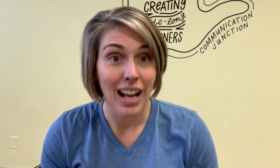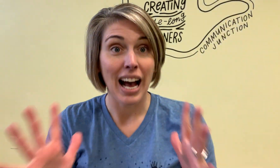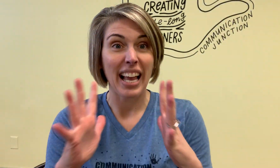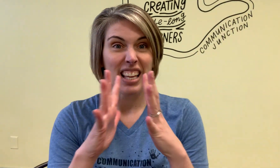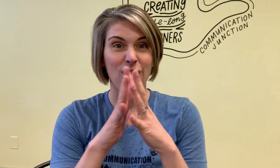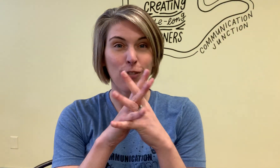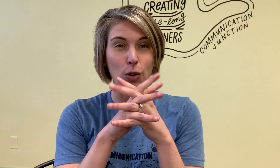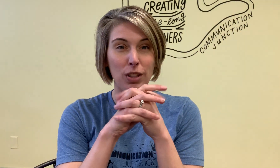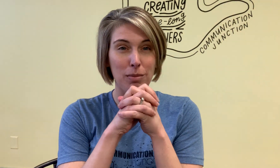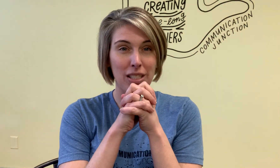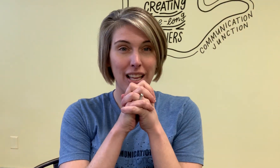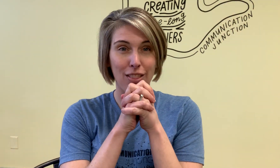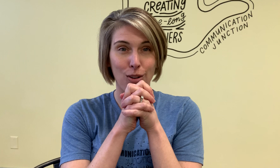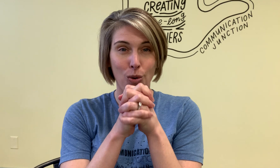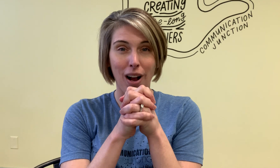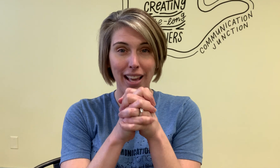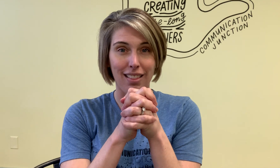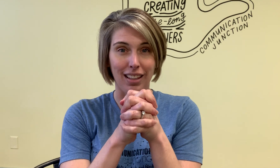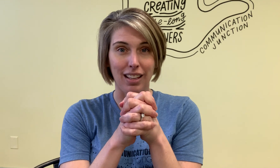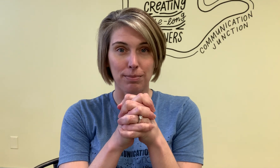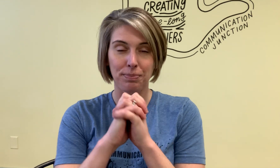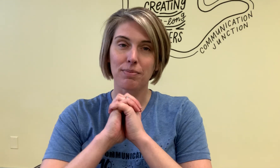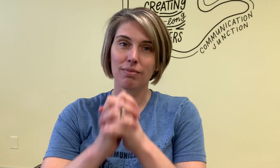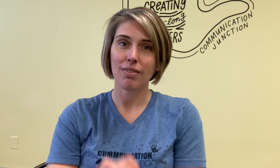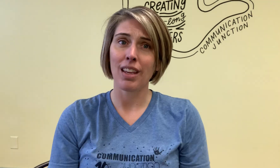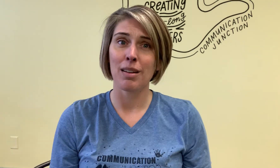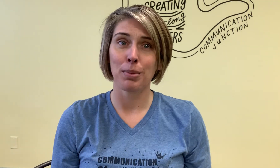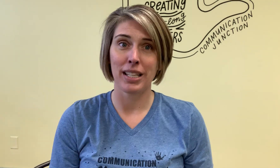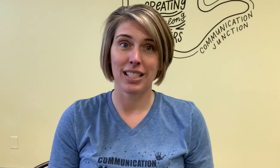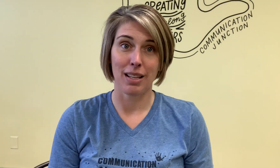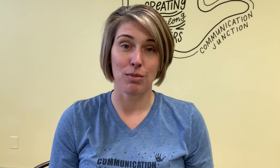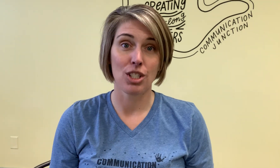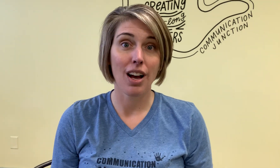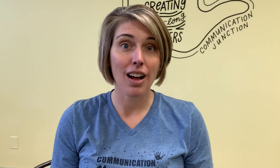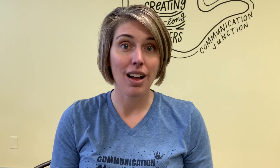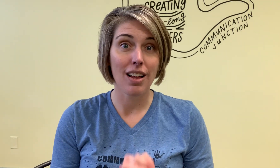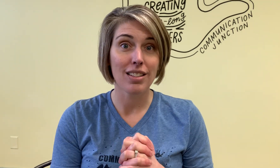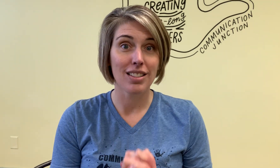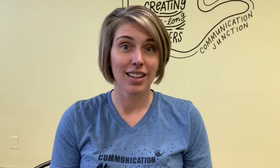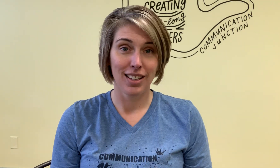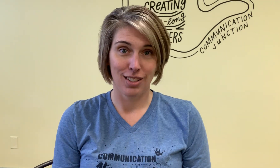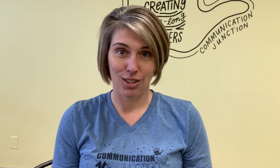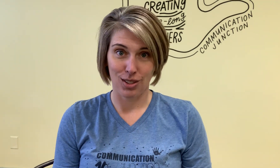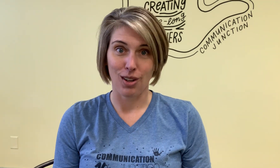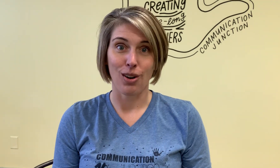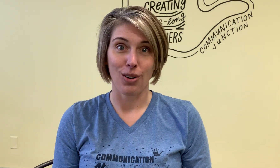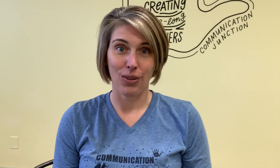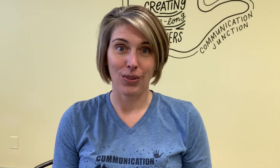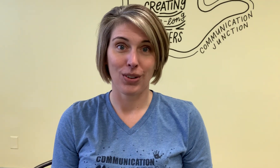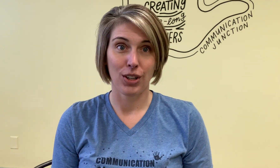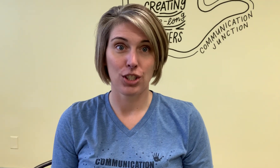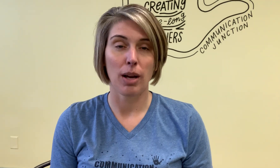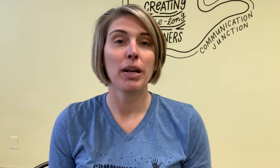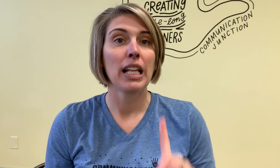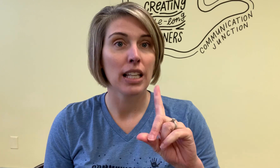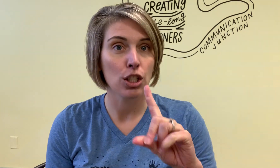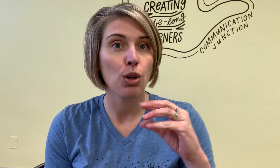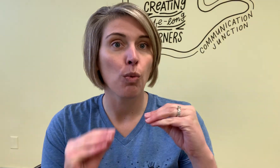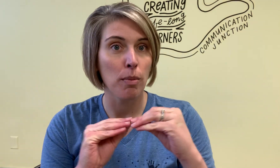I can fold them together quietly and place them just so. Good job. Let's do it one more